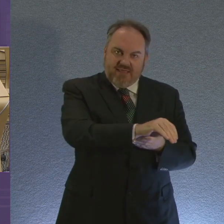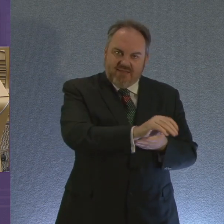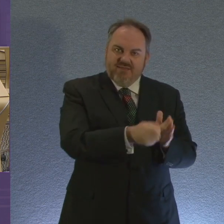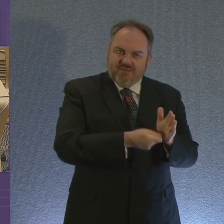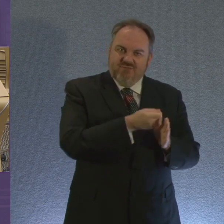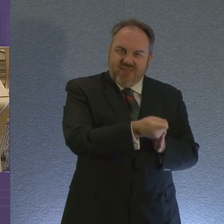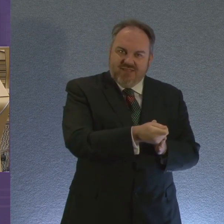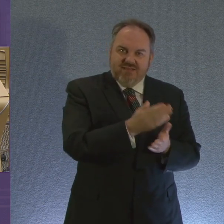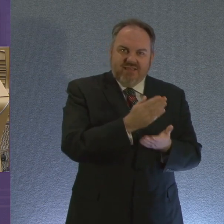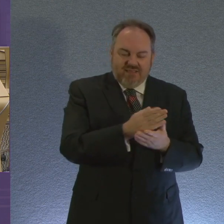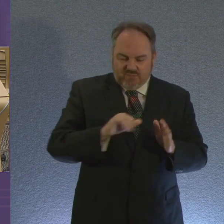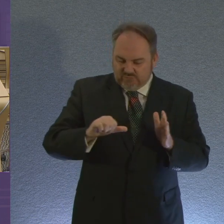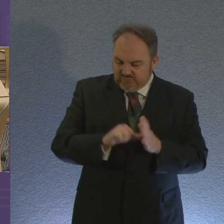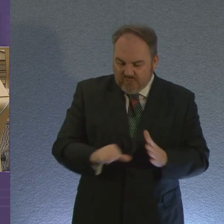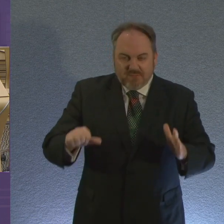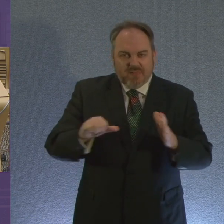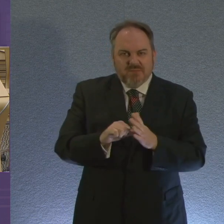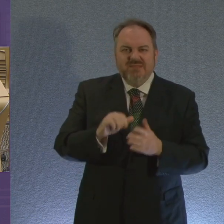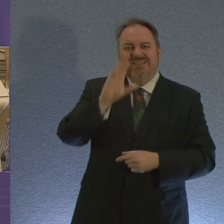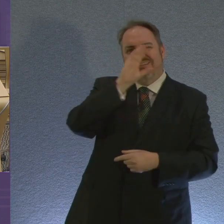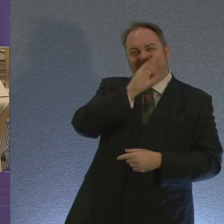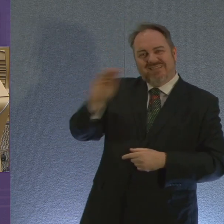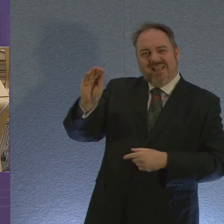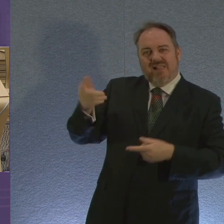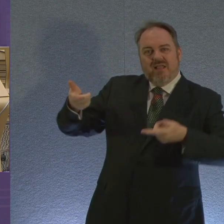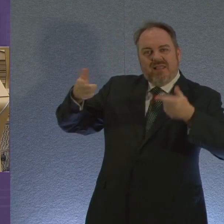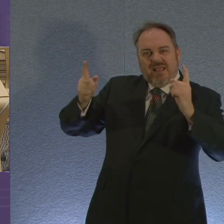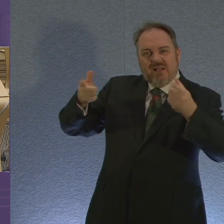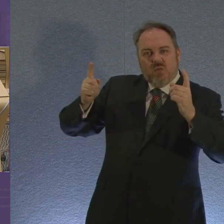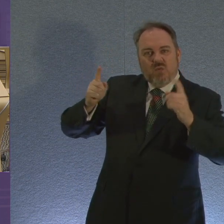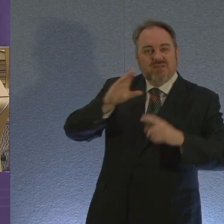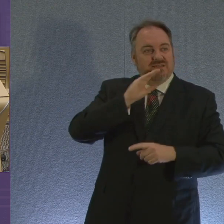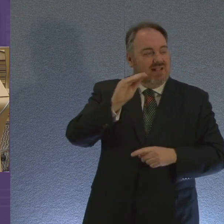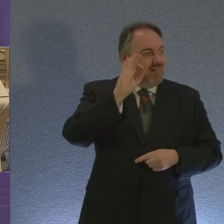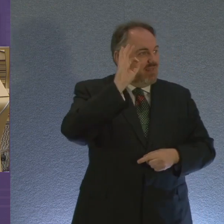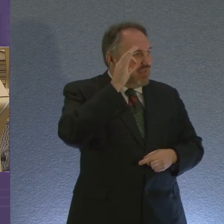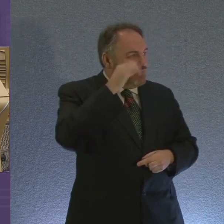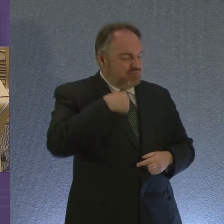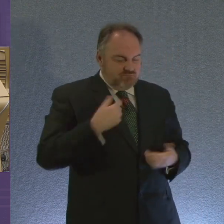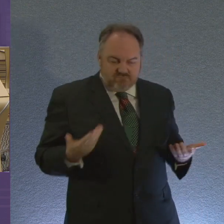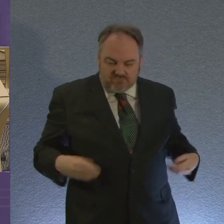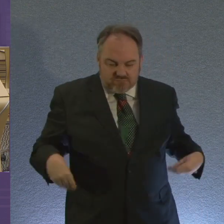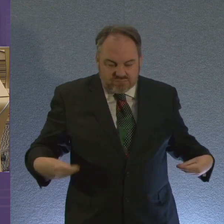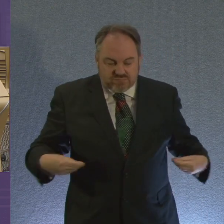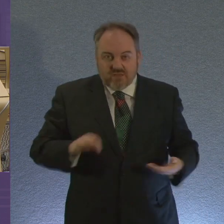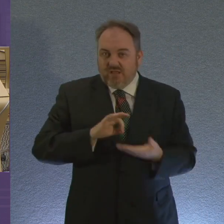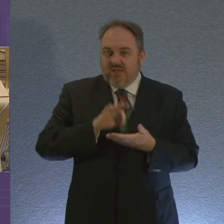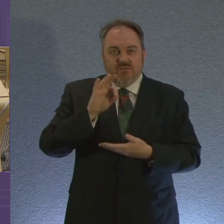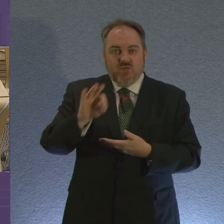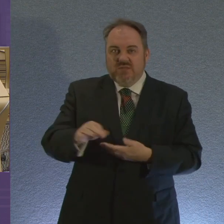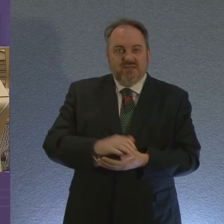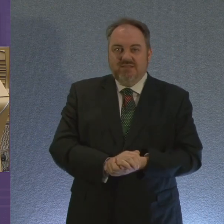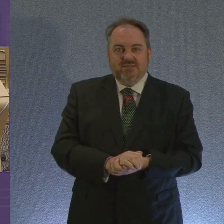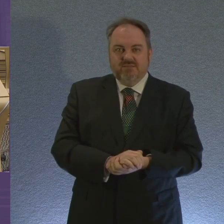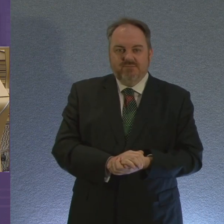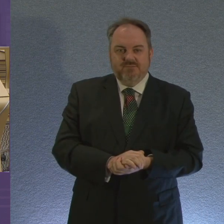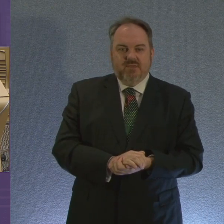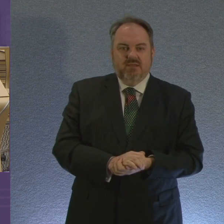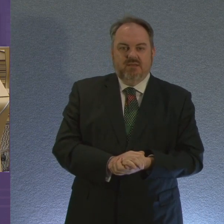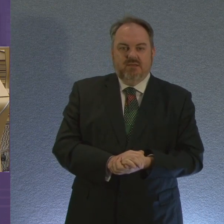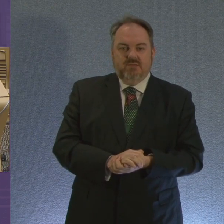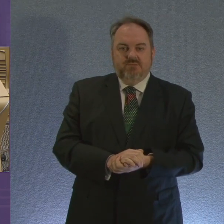to their landlord, whether they're in the social or the private sector, so that we can bring about the flexibilities that are required. Polly